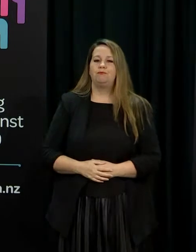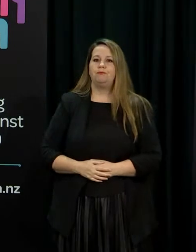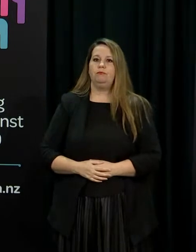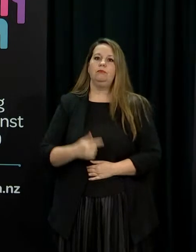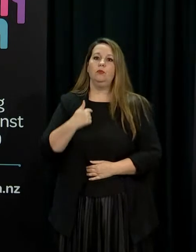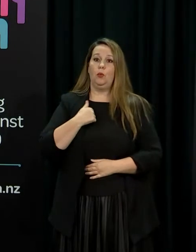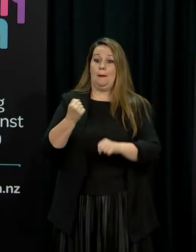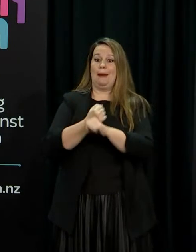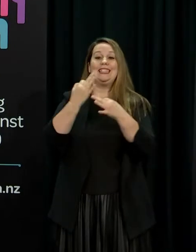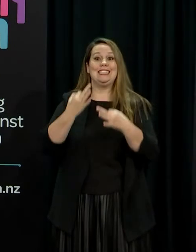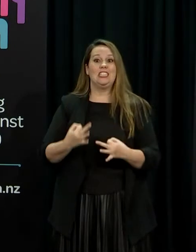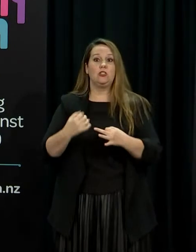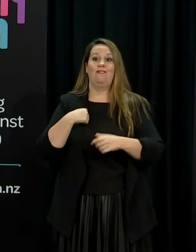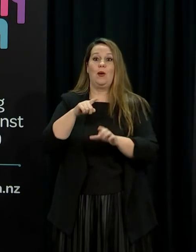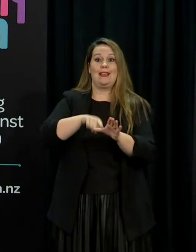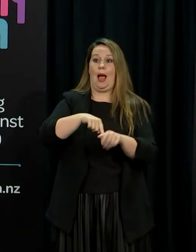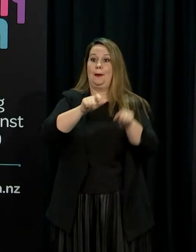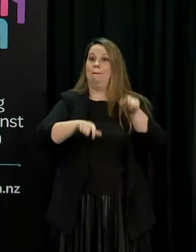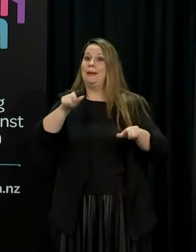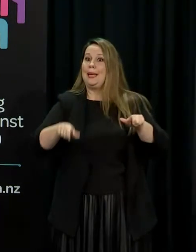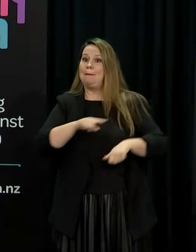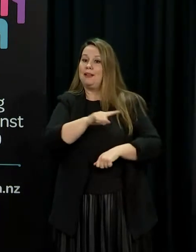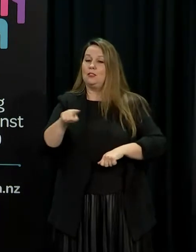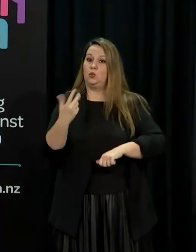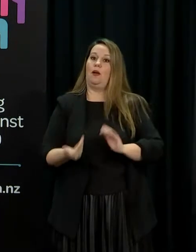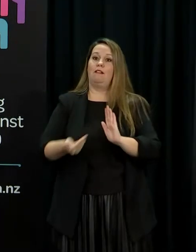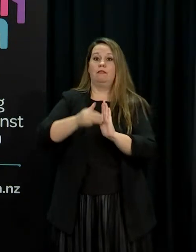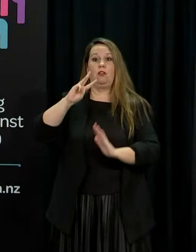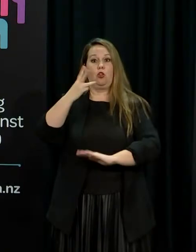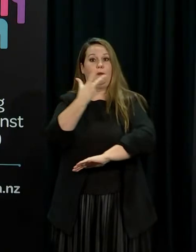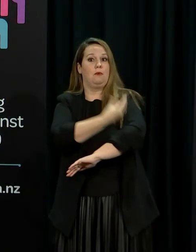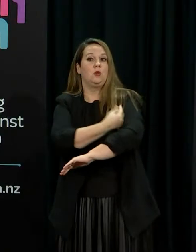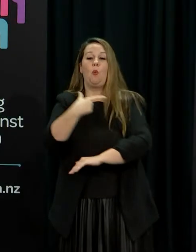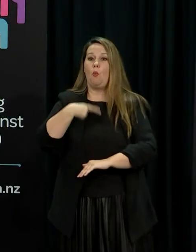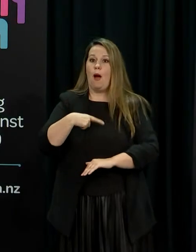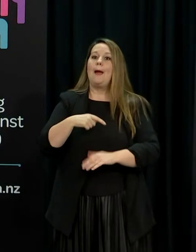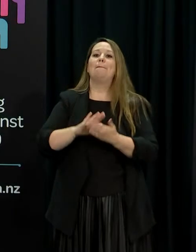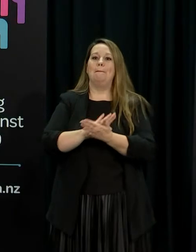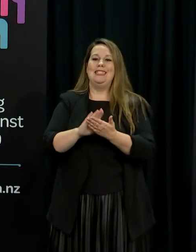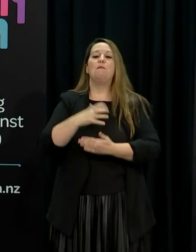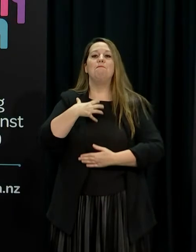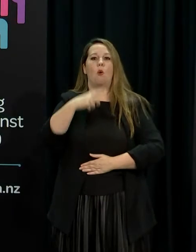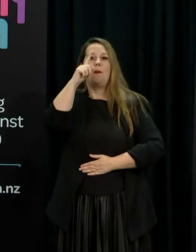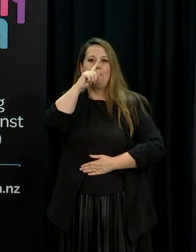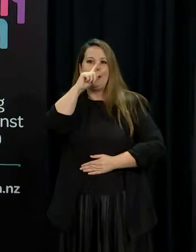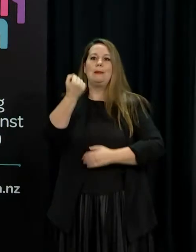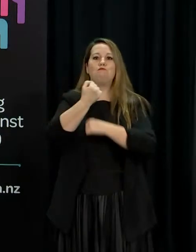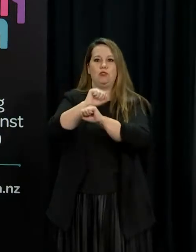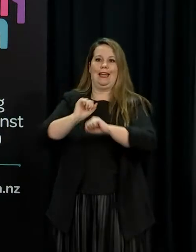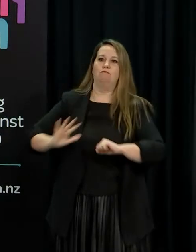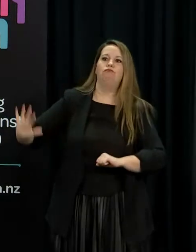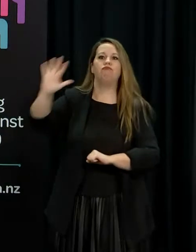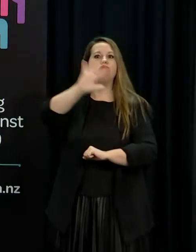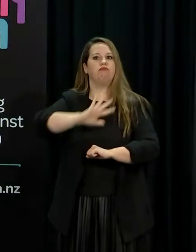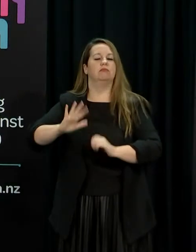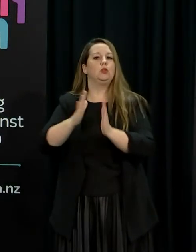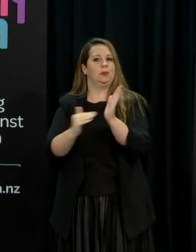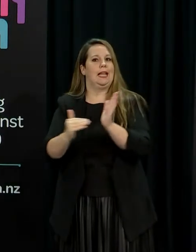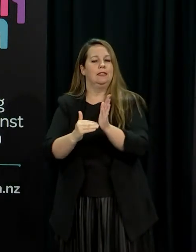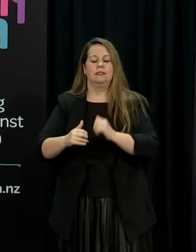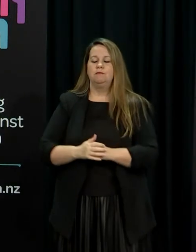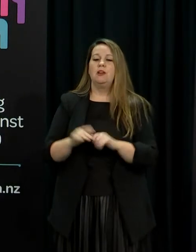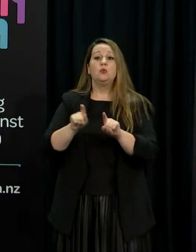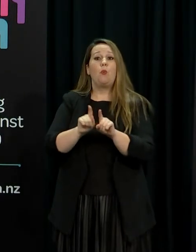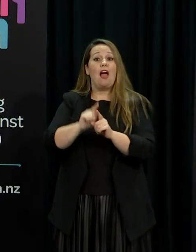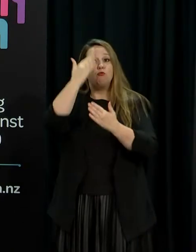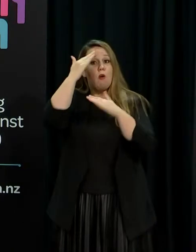protects more New Zealanders from the risk of serious complications from Covid-19. This is also a good timely reminder for those New